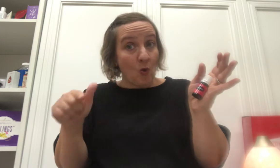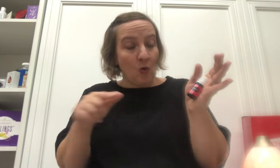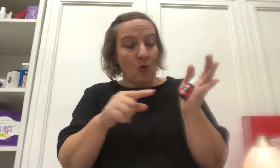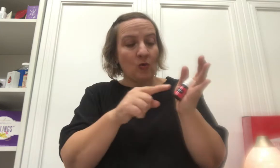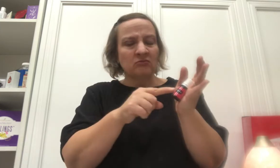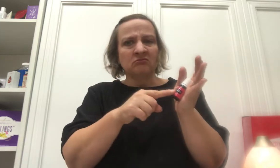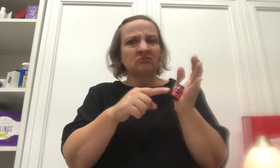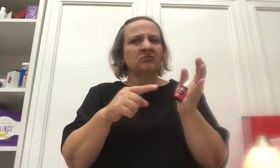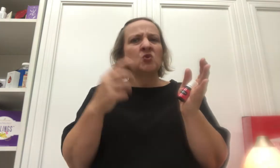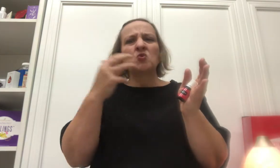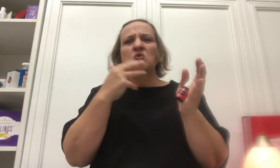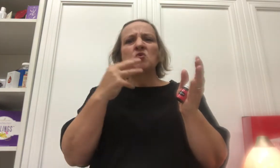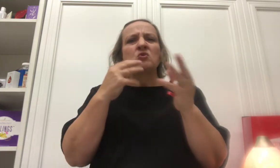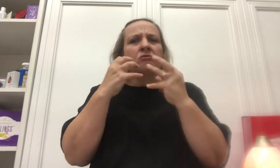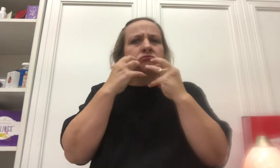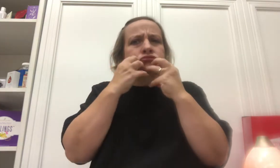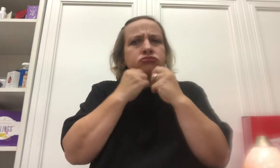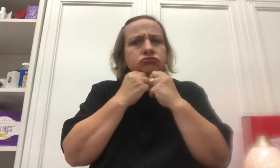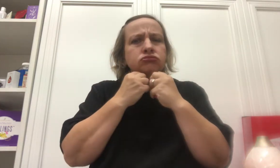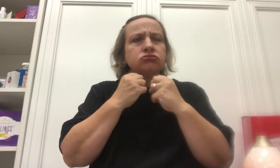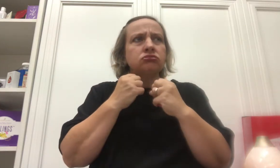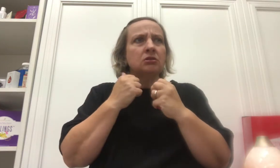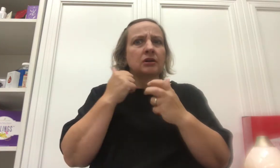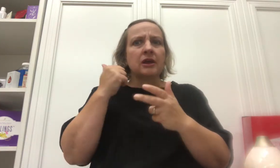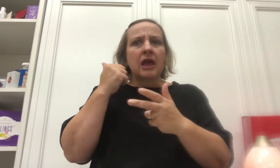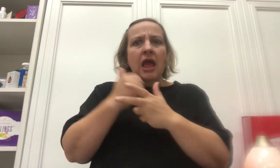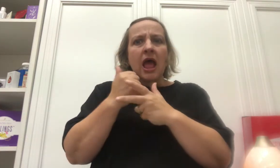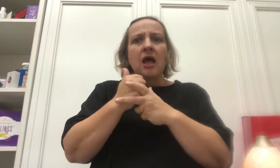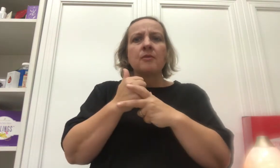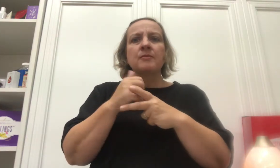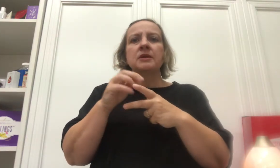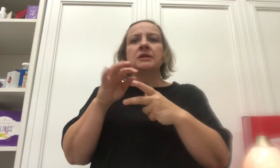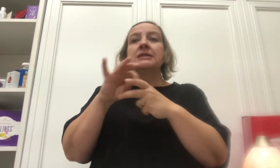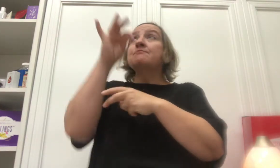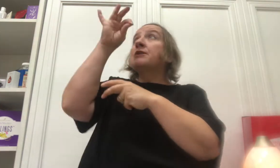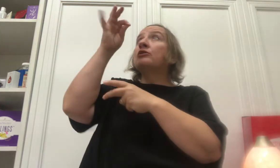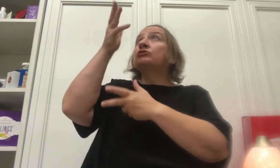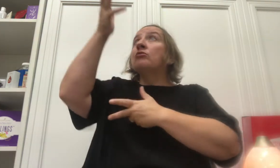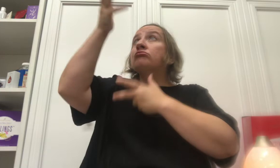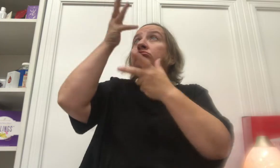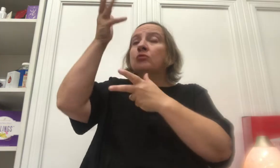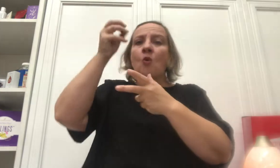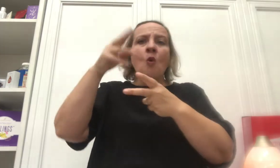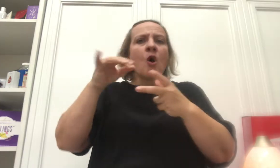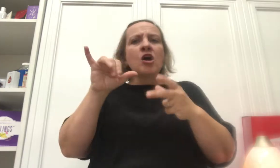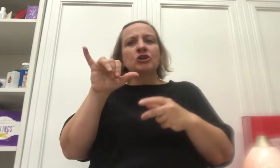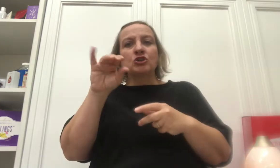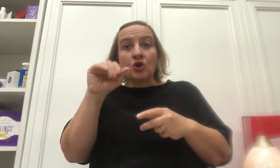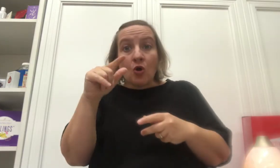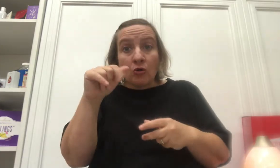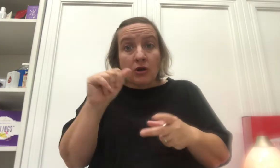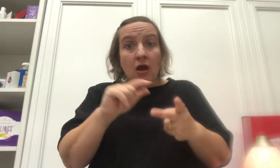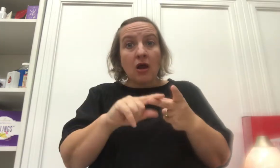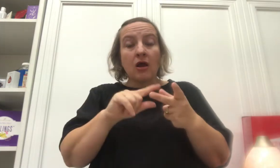and gold, of course. So this was a very precious oil. It can help with